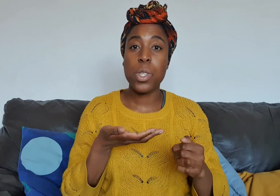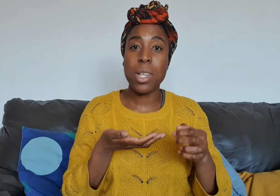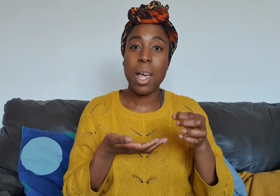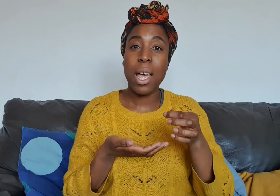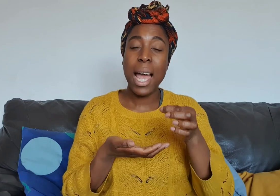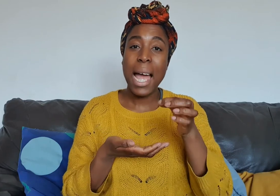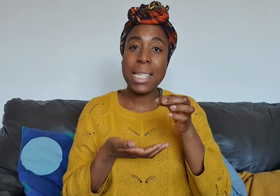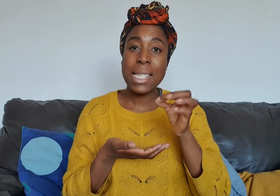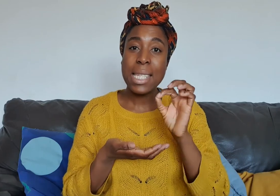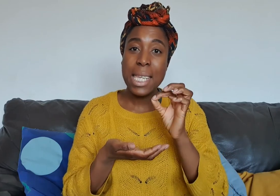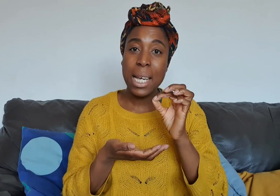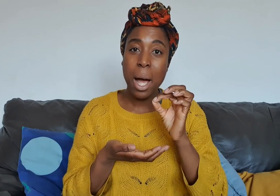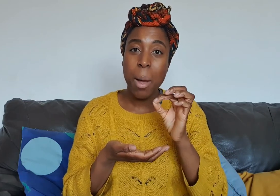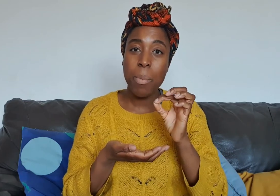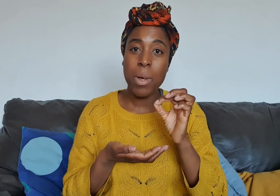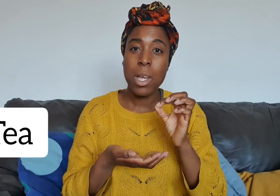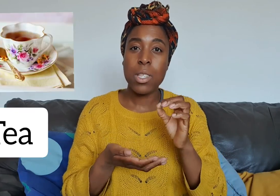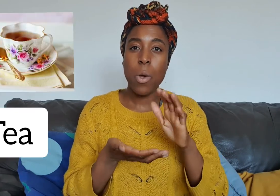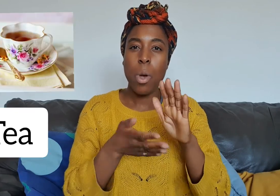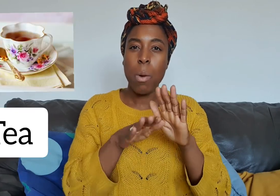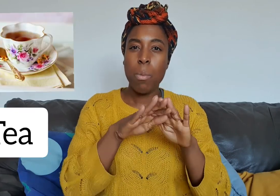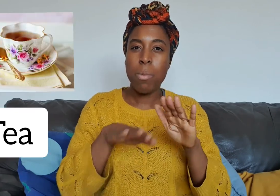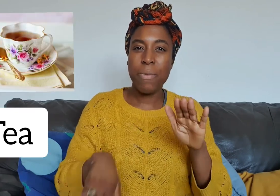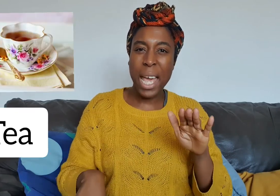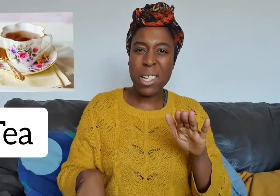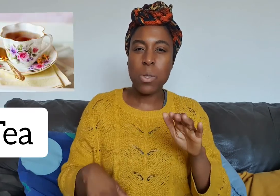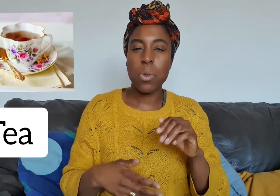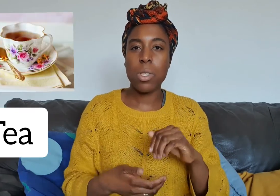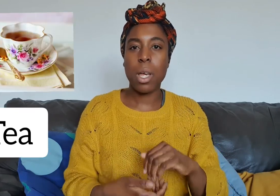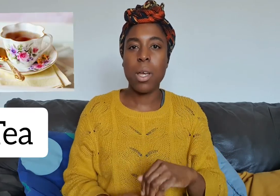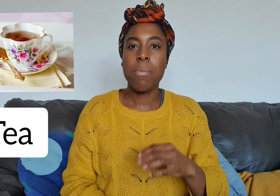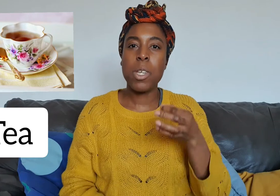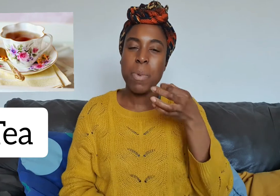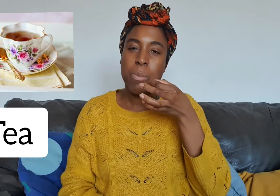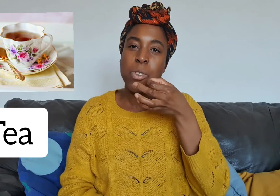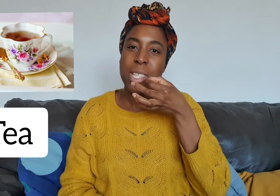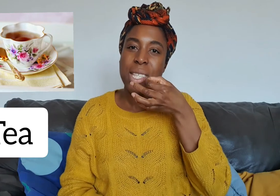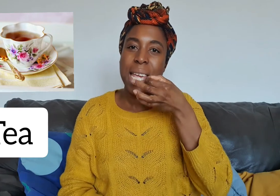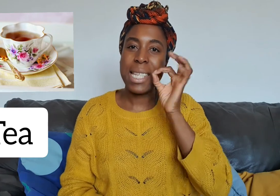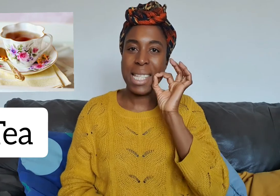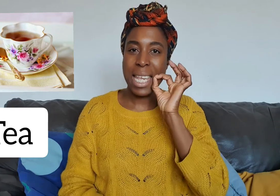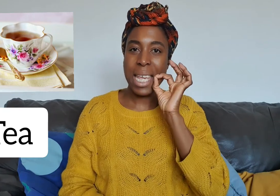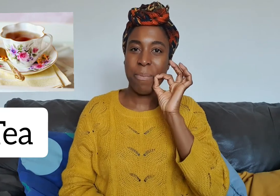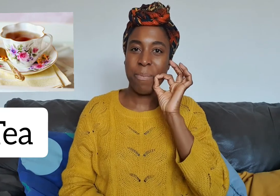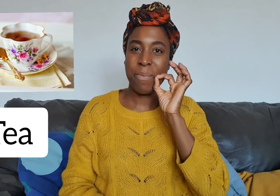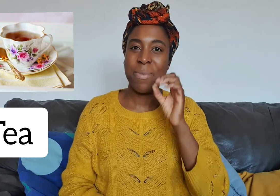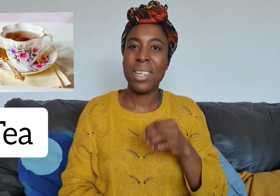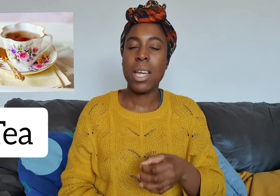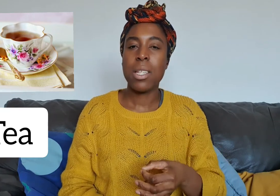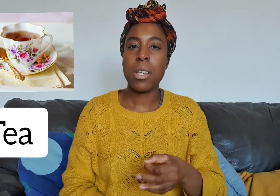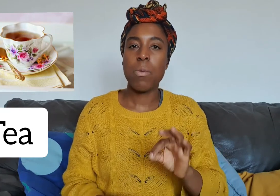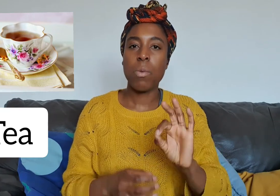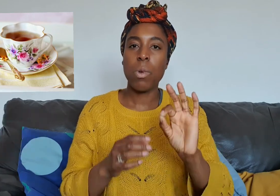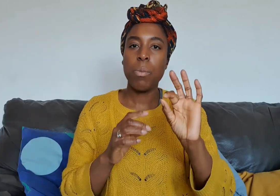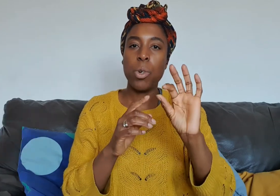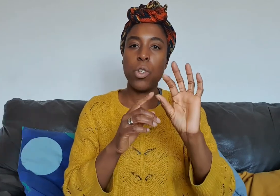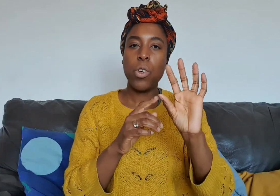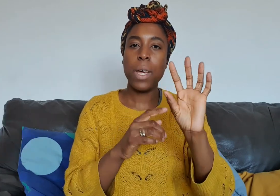saucer and a teacup. So forget the saucer, most people just say tea. So put your